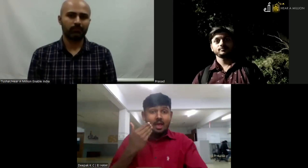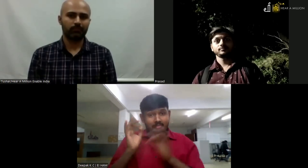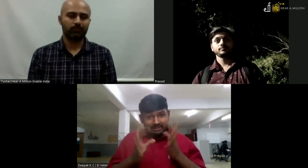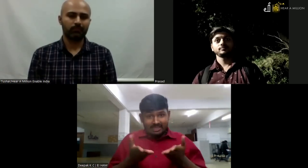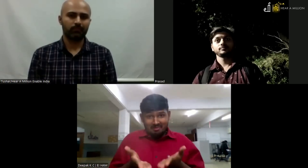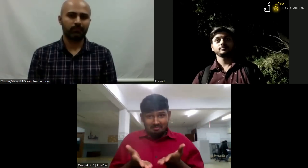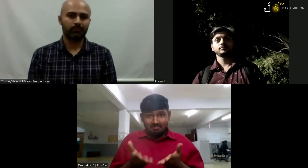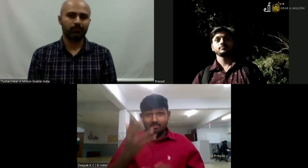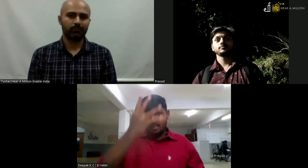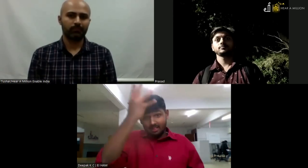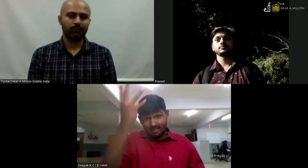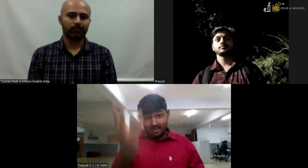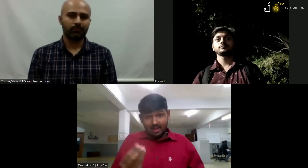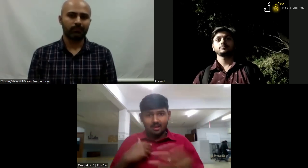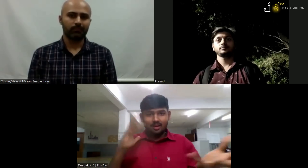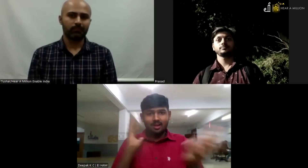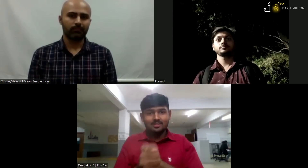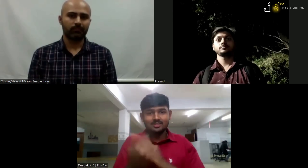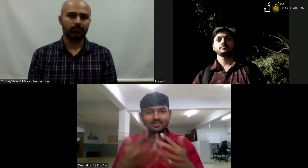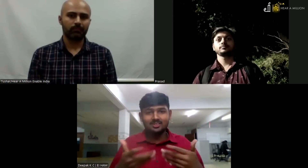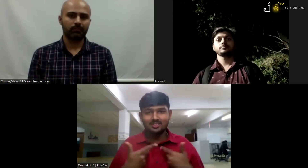honestly tell you. See, the fact is, when you